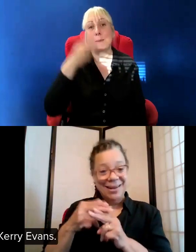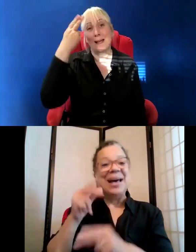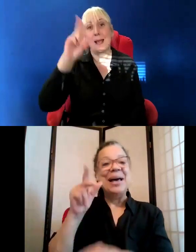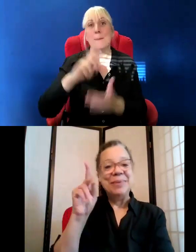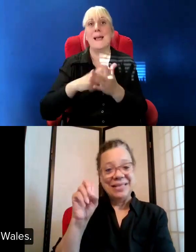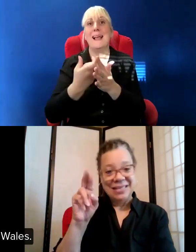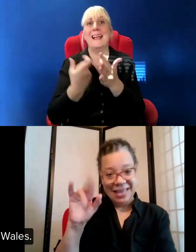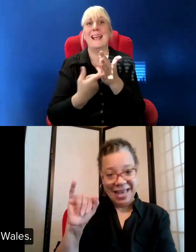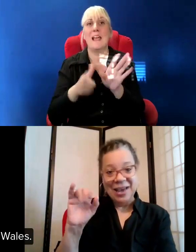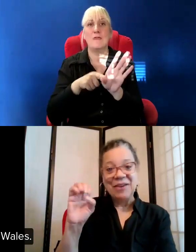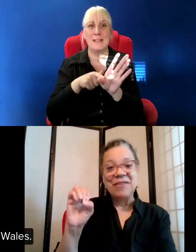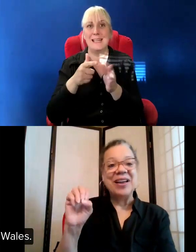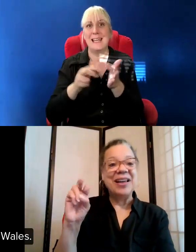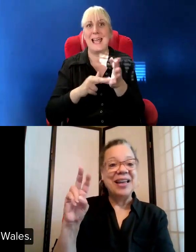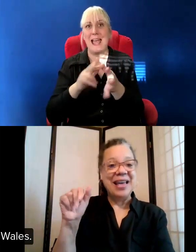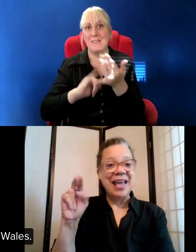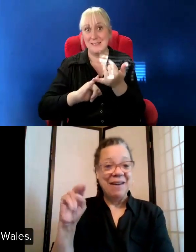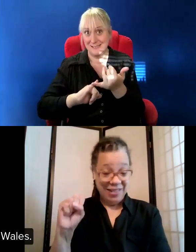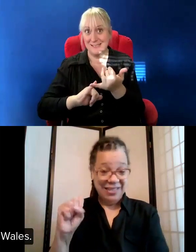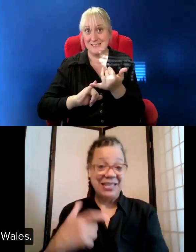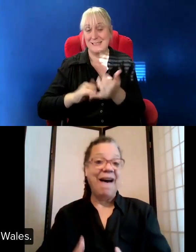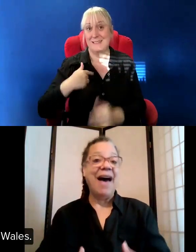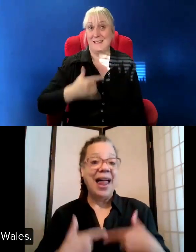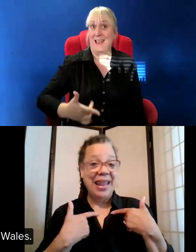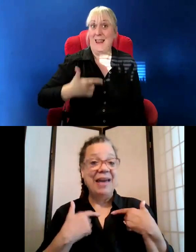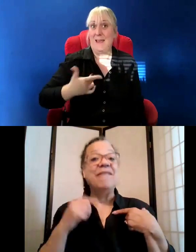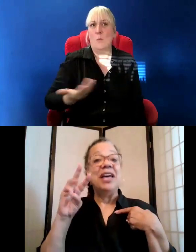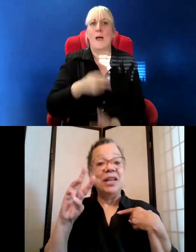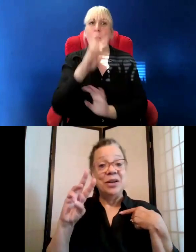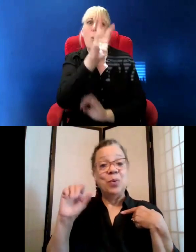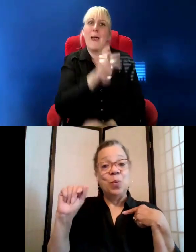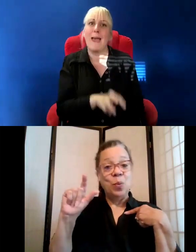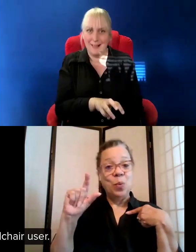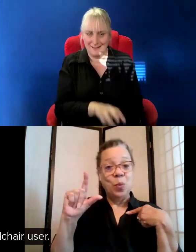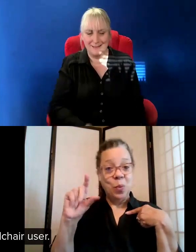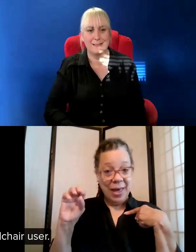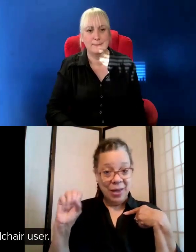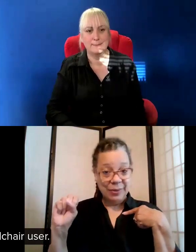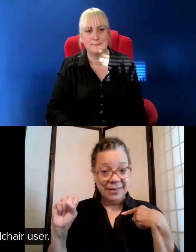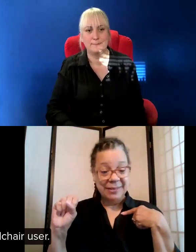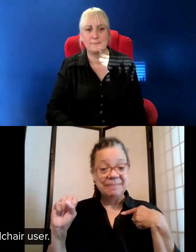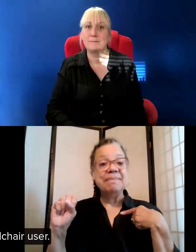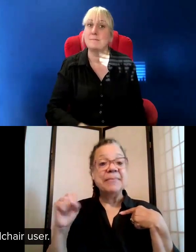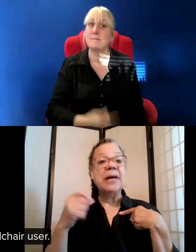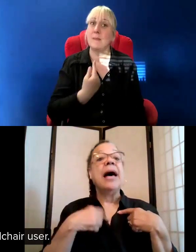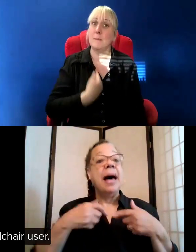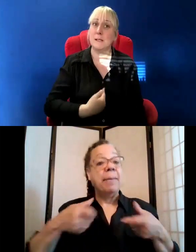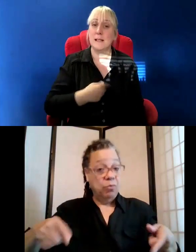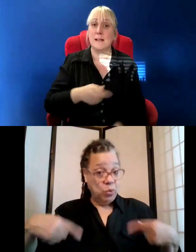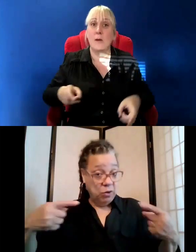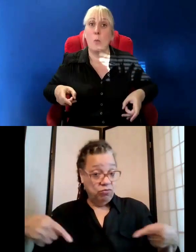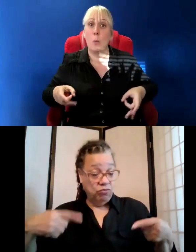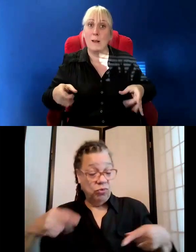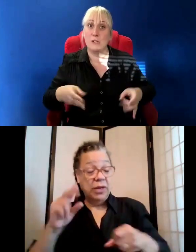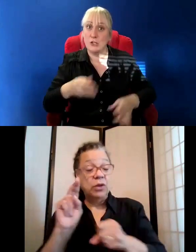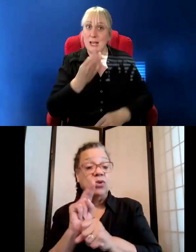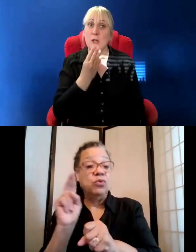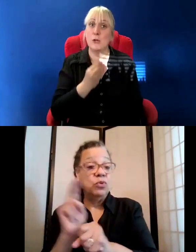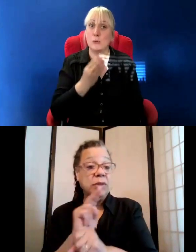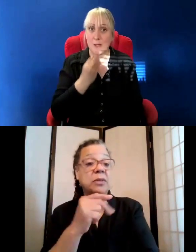Evans. I live in Wales. I'm a wheelchair user.